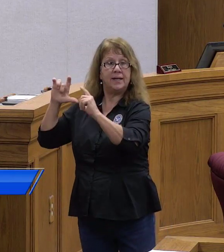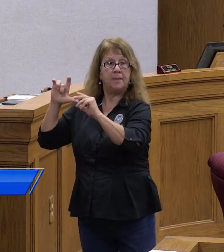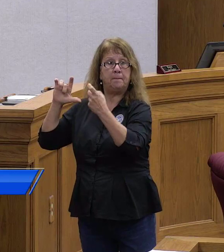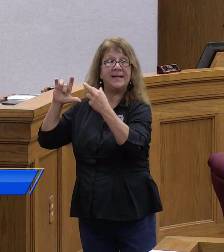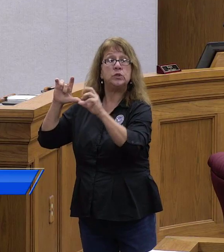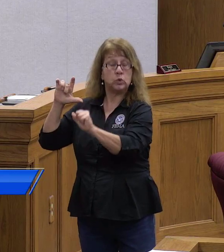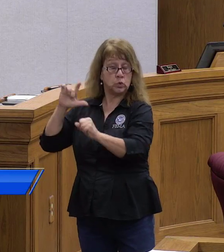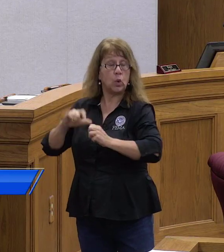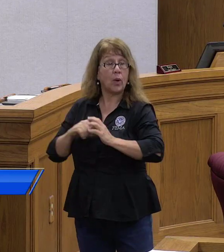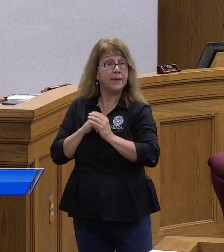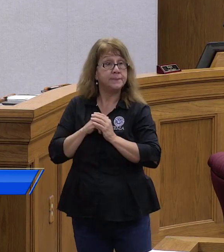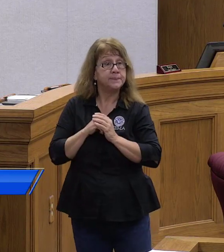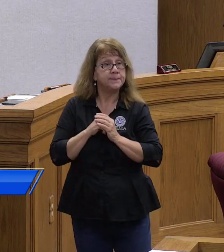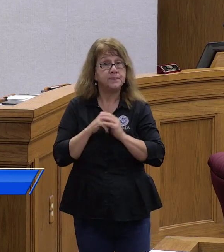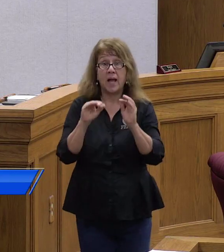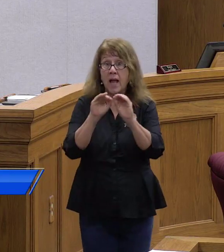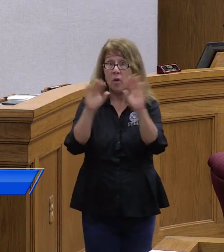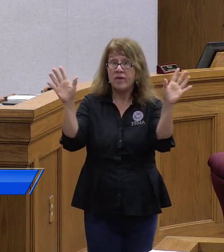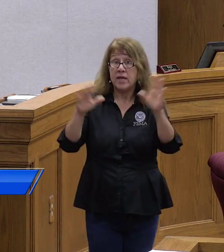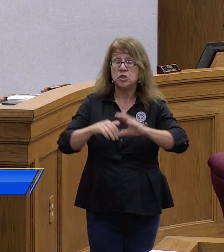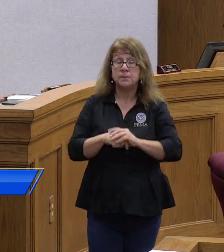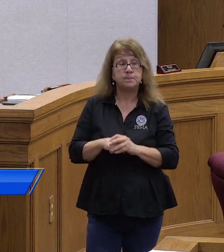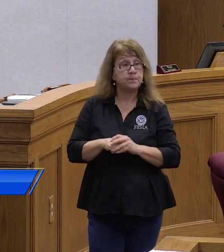that. Any questions around that?